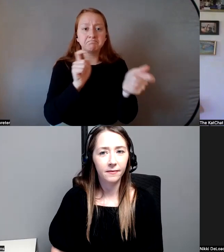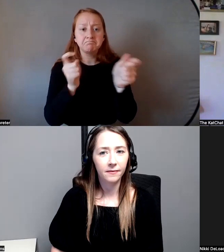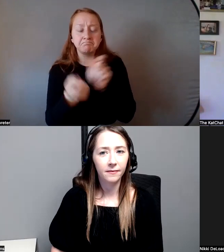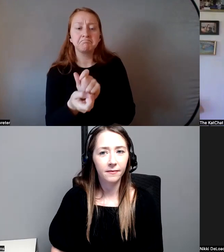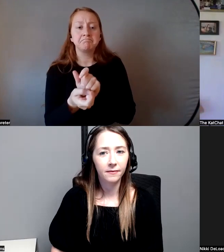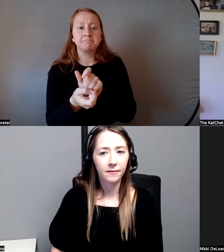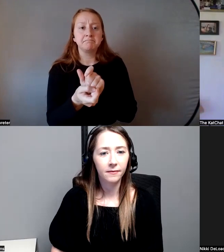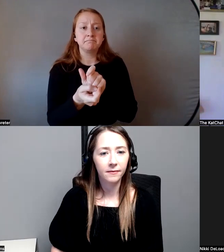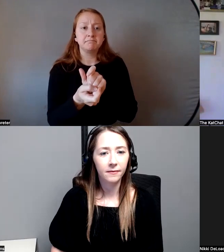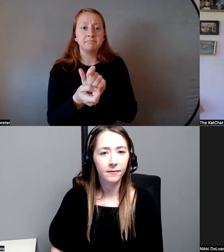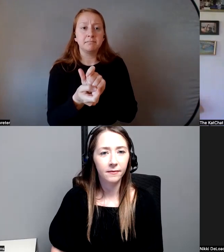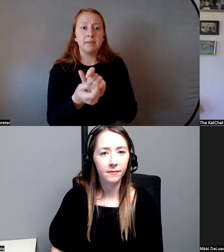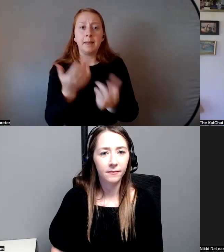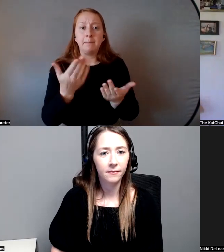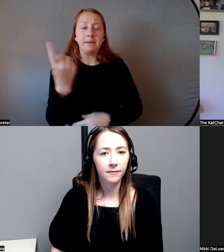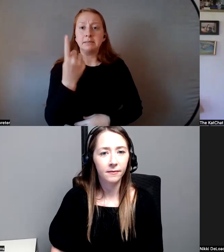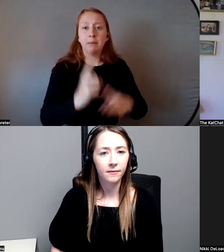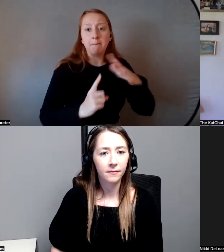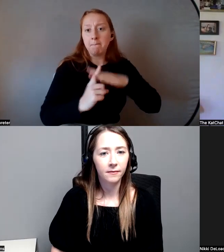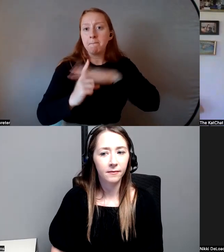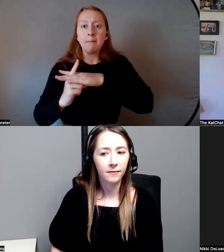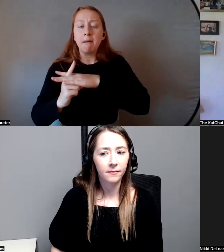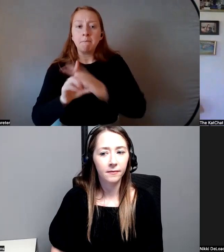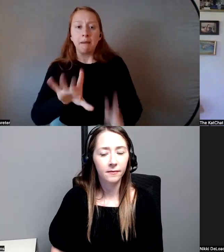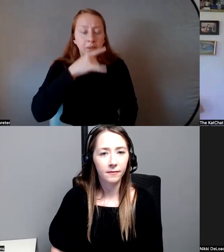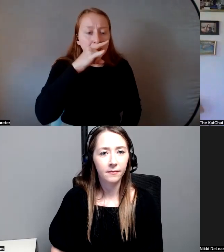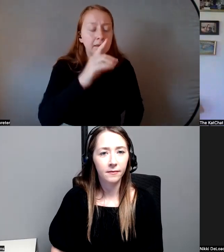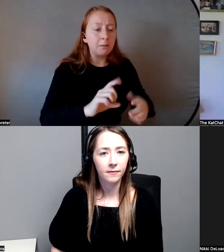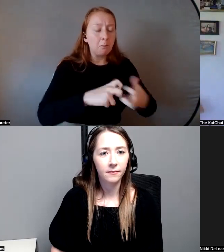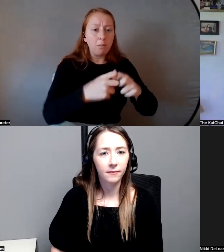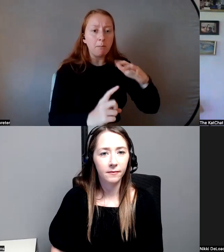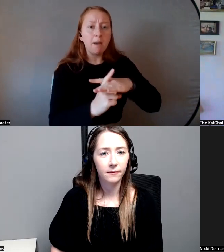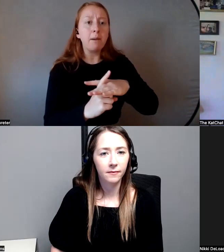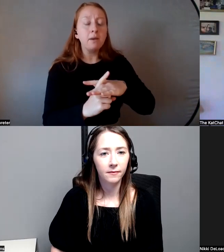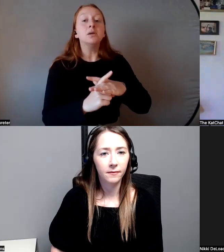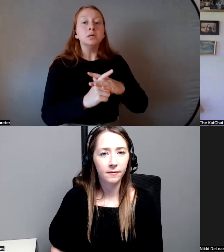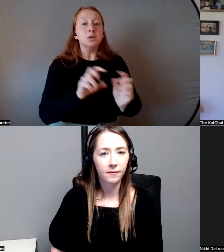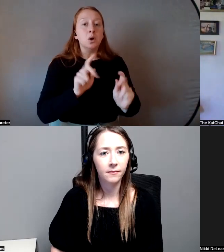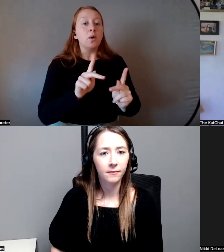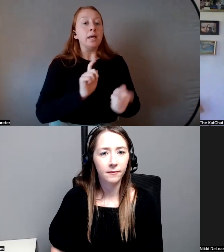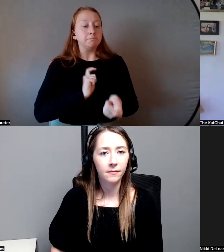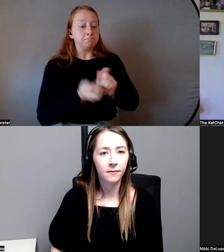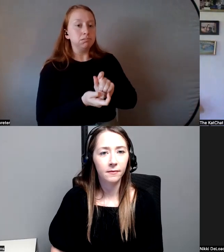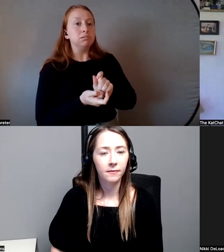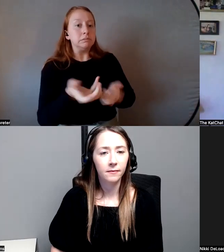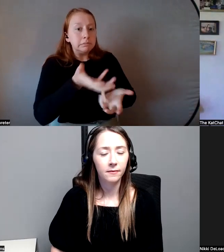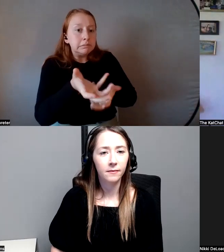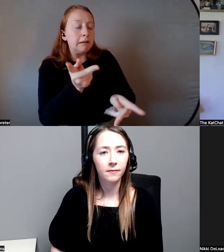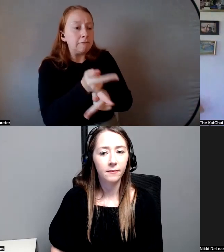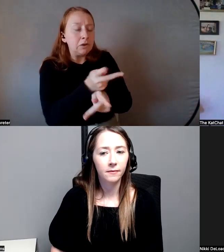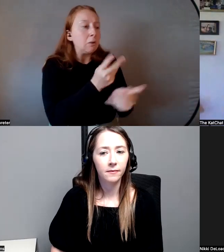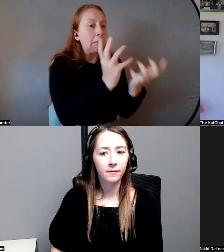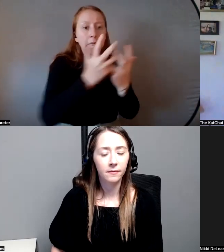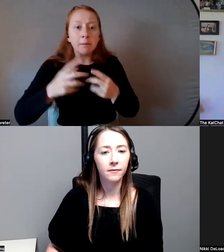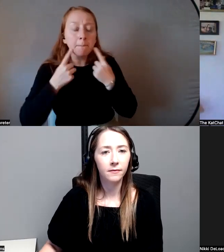when something comes up with their kid and how they were able, okay, we're gonna work together, we're gonna help him, we're gonna make